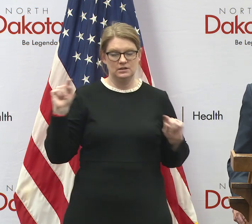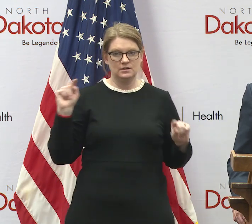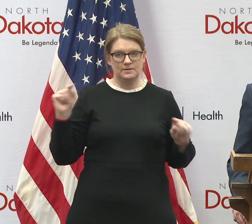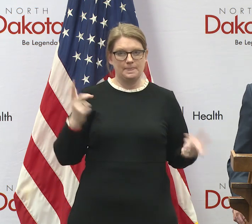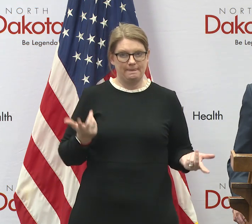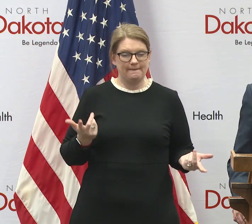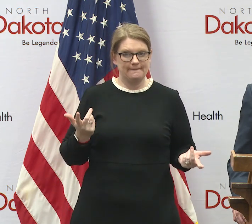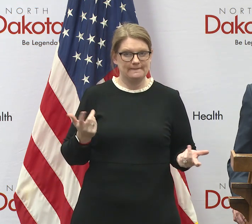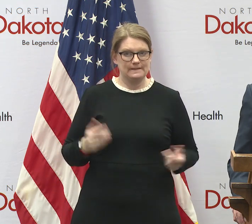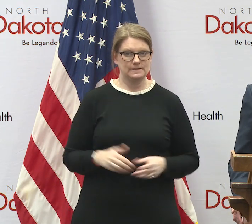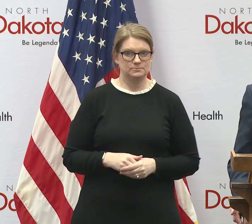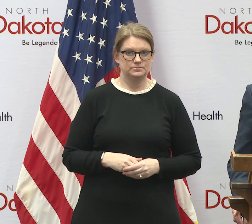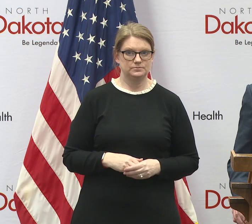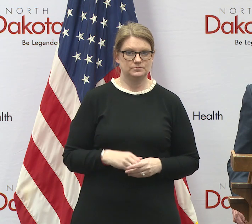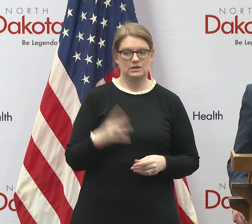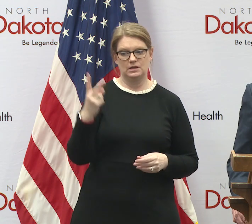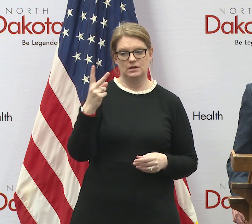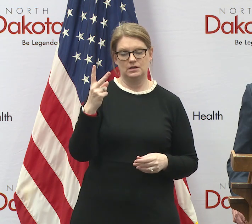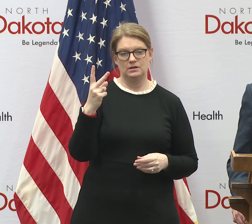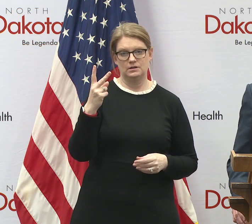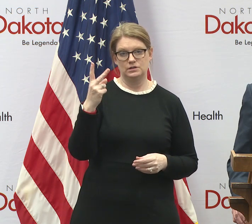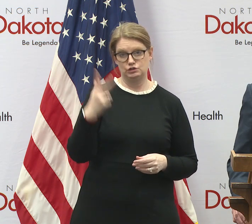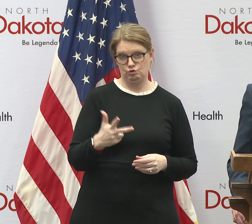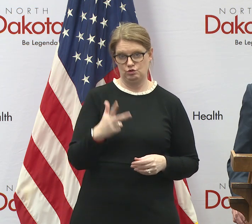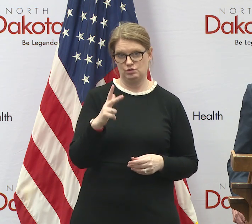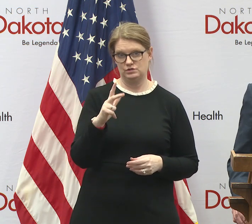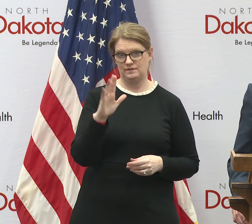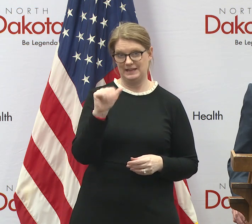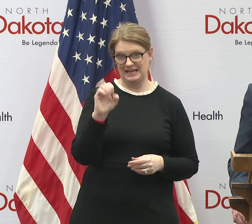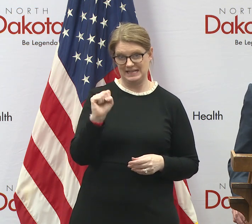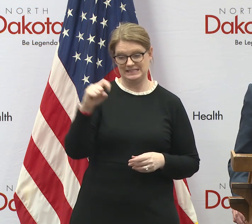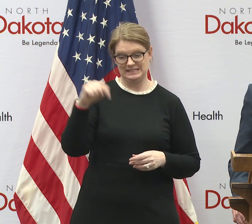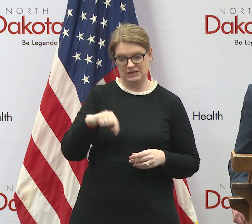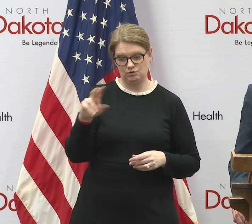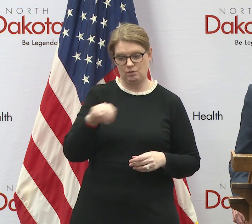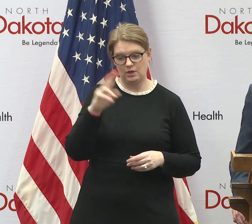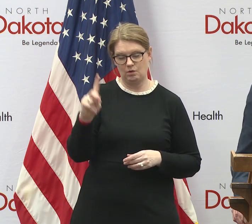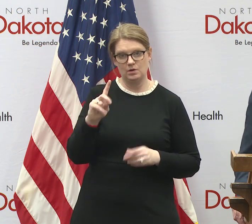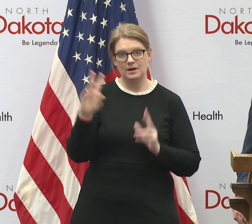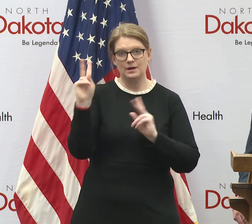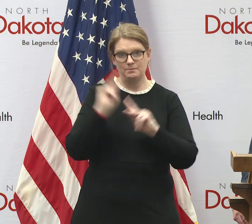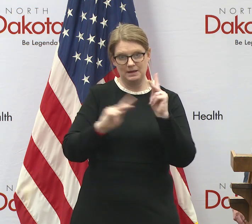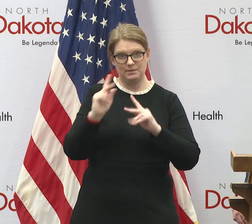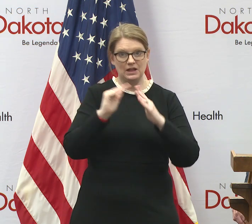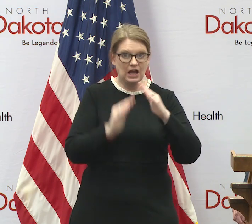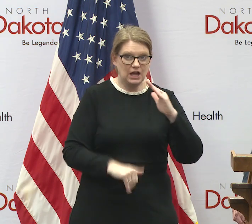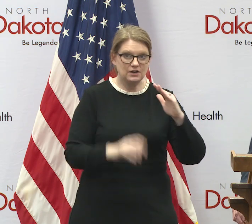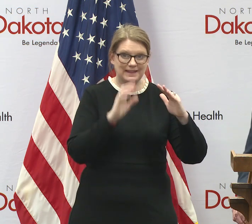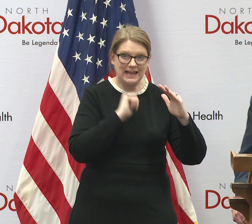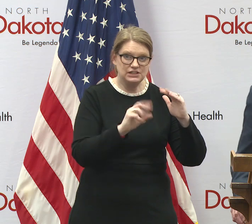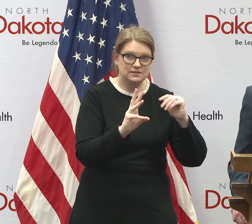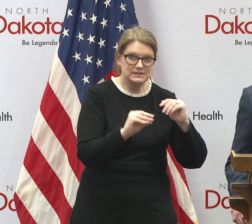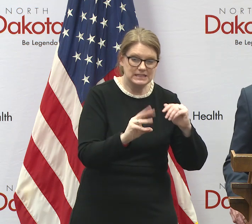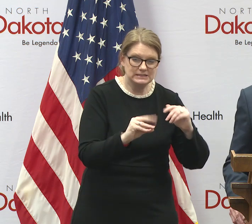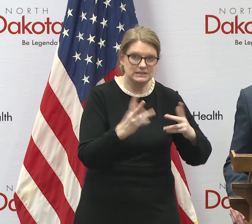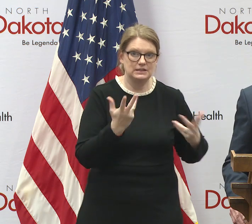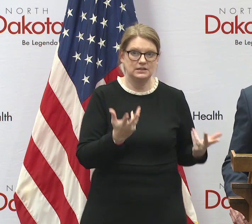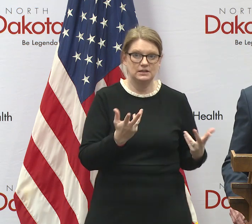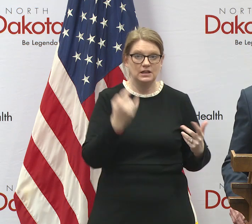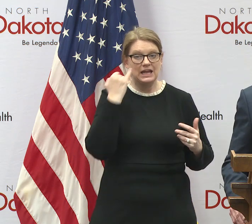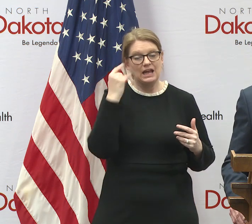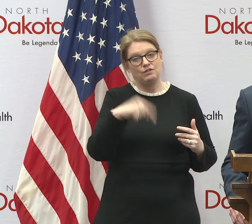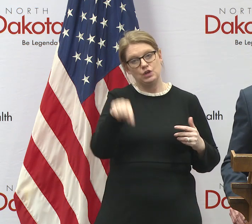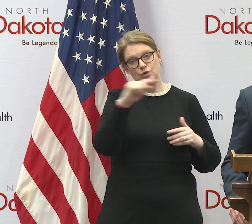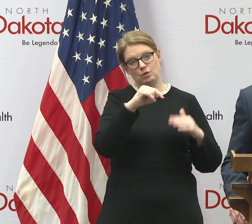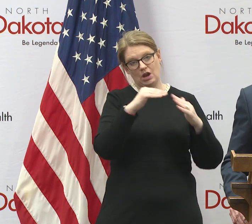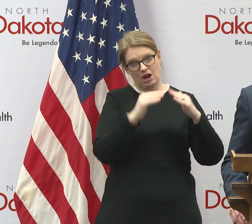is 2/3 of the cases in North Dakota are people under the age of 60. And if you are under the